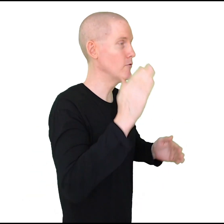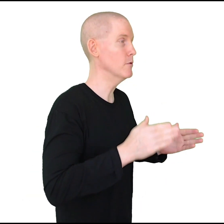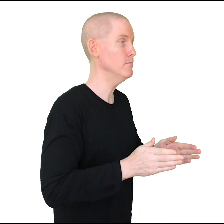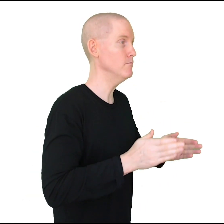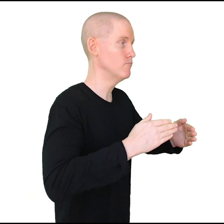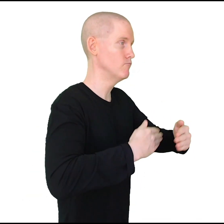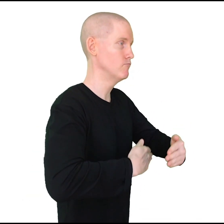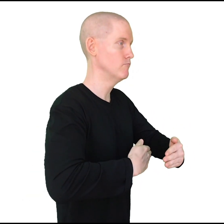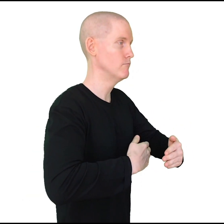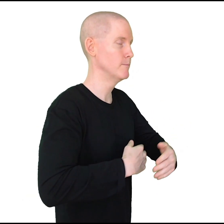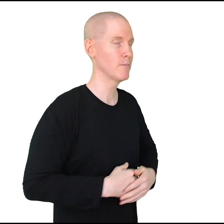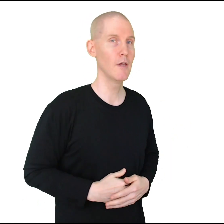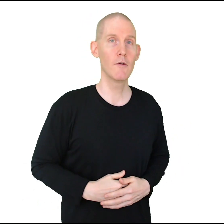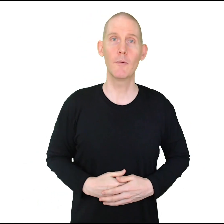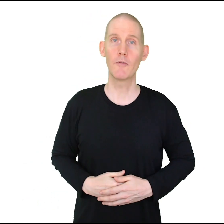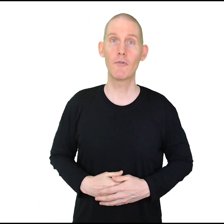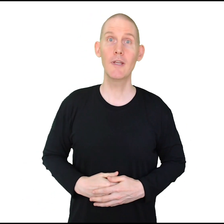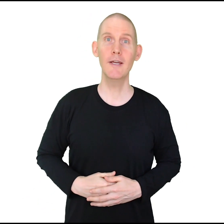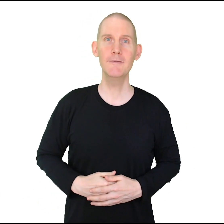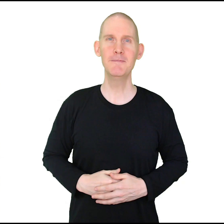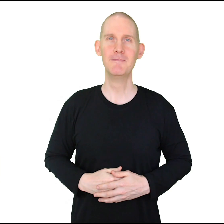bedroom. From the front again.